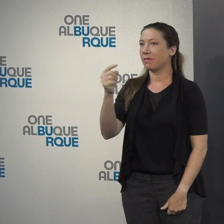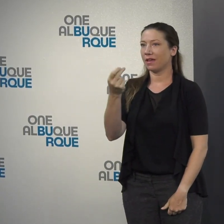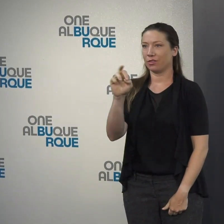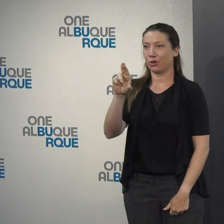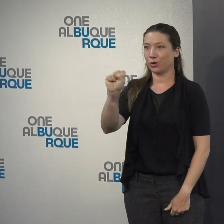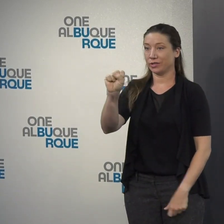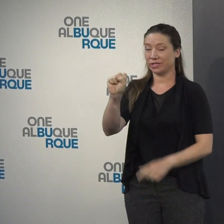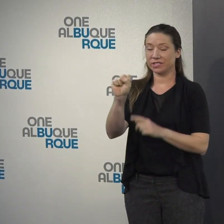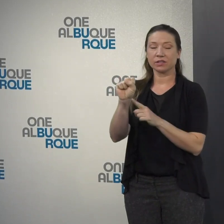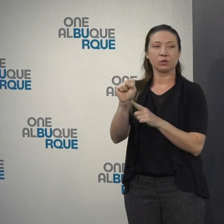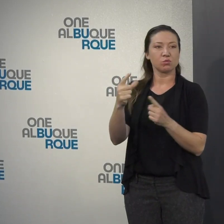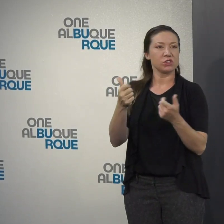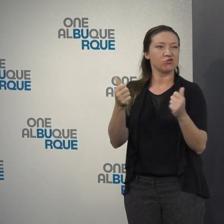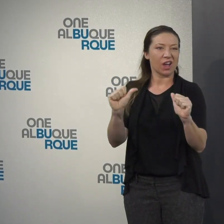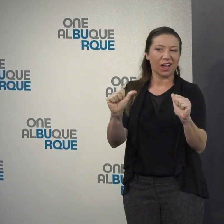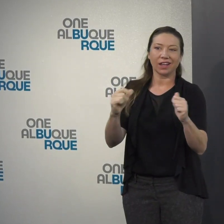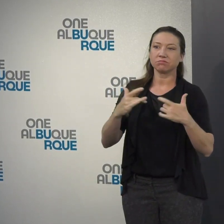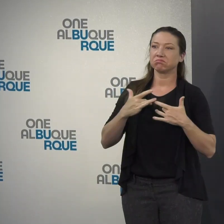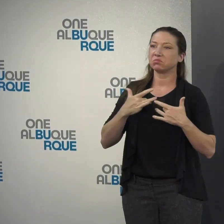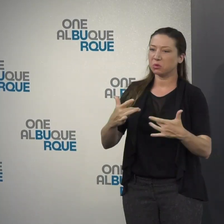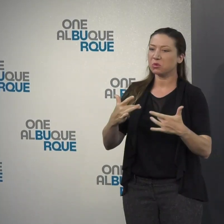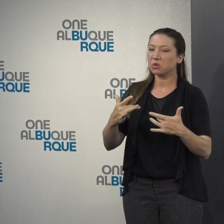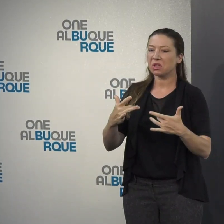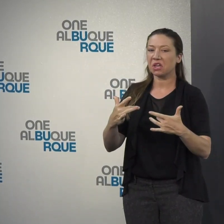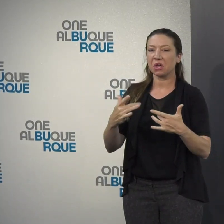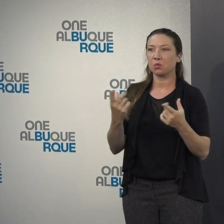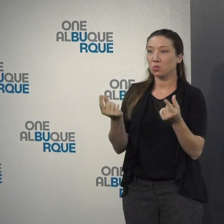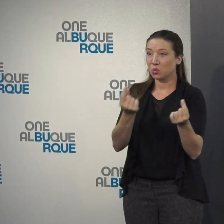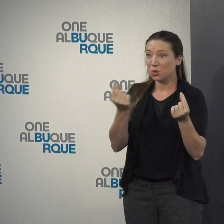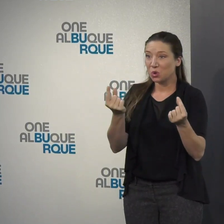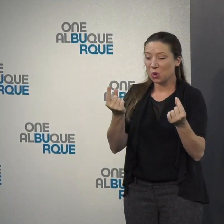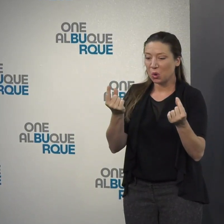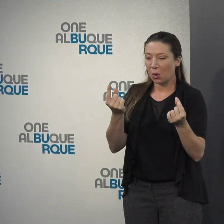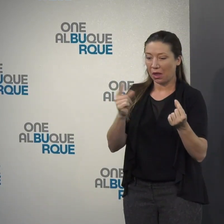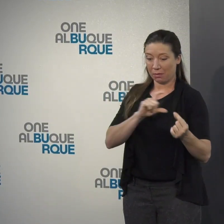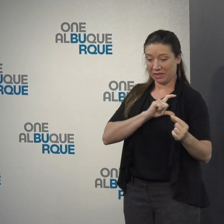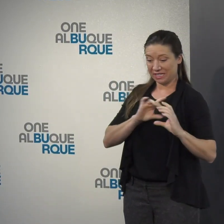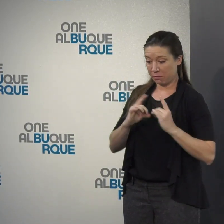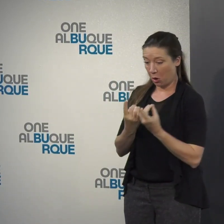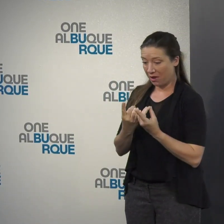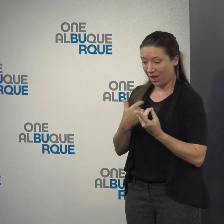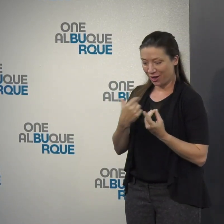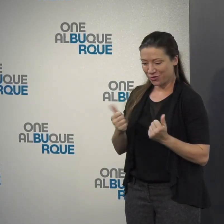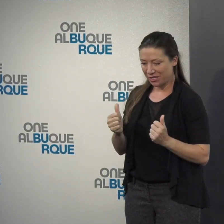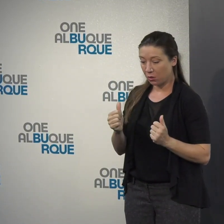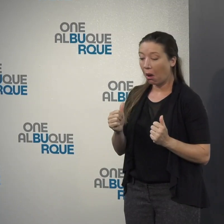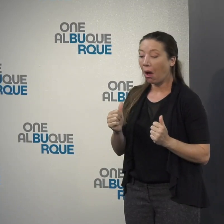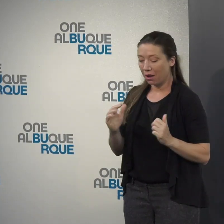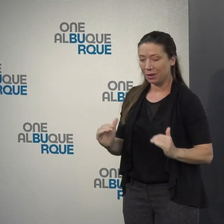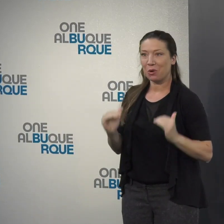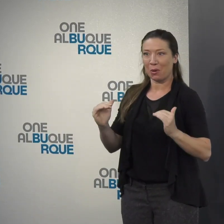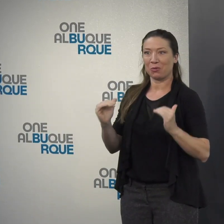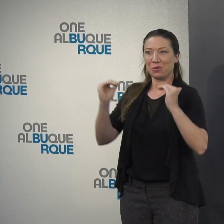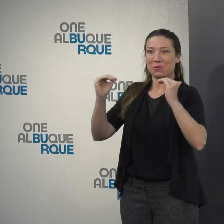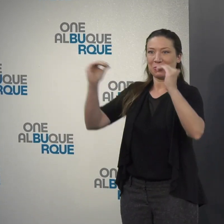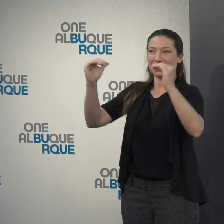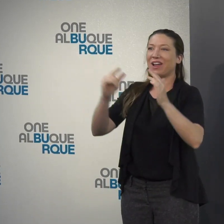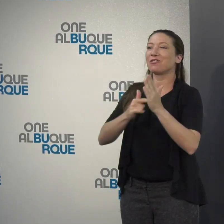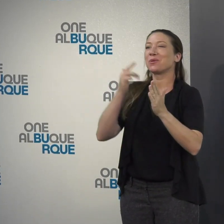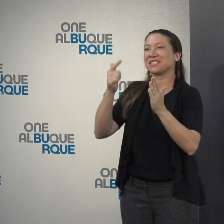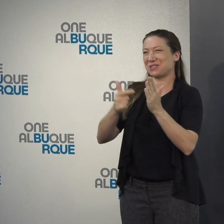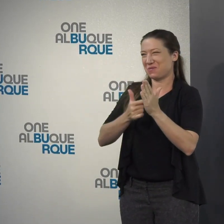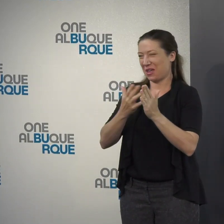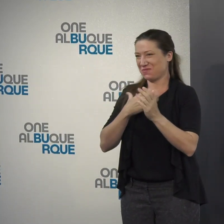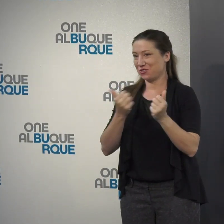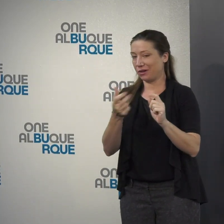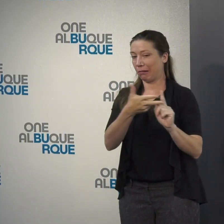and, in general, of course, promote from within our police department, but now and then we like to poach some really good talent. He does come with an accent, so be